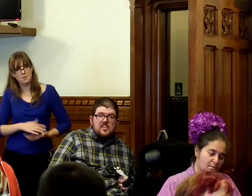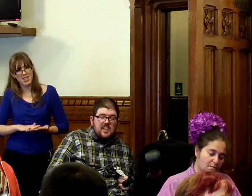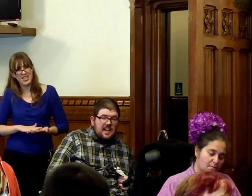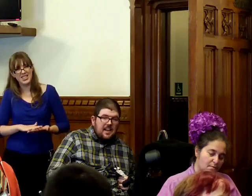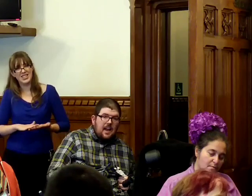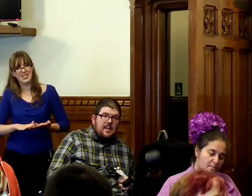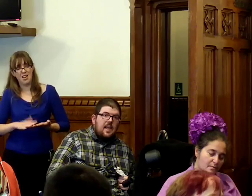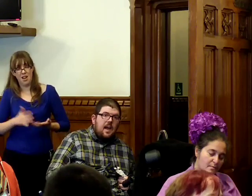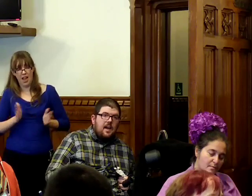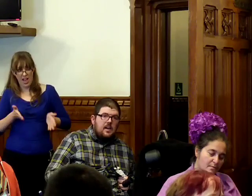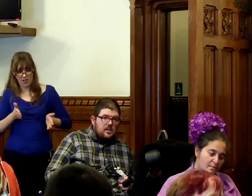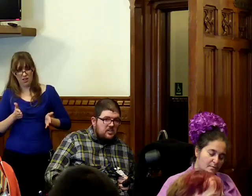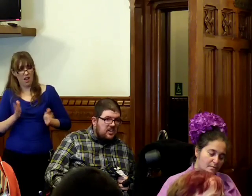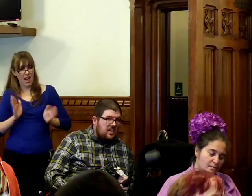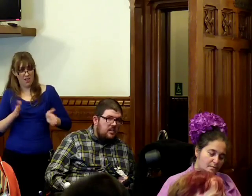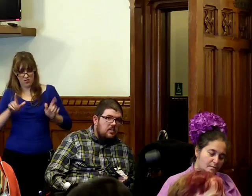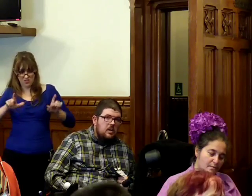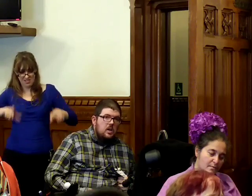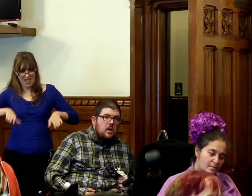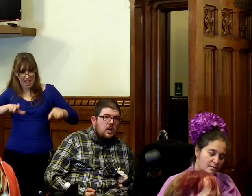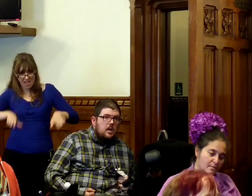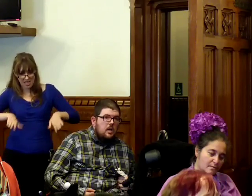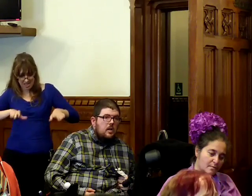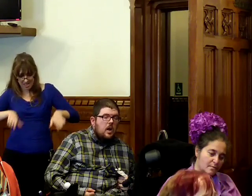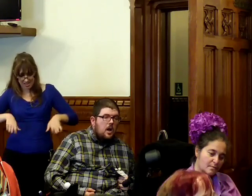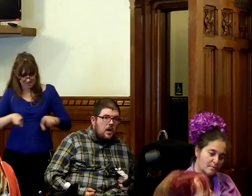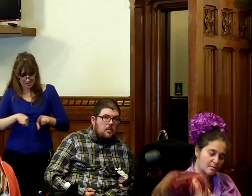So I have to sit like that until